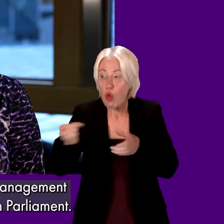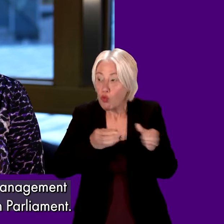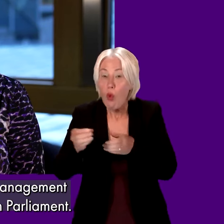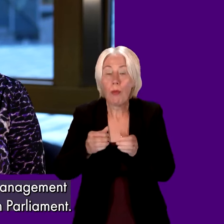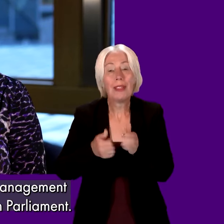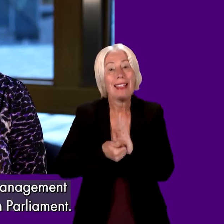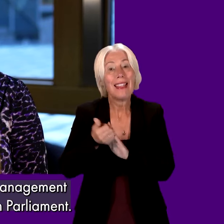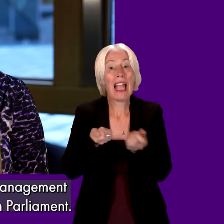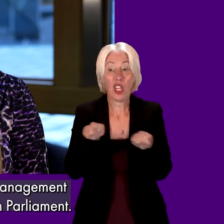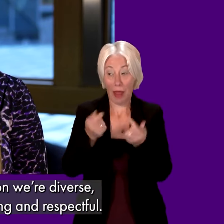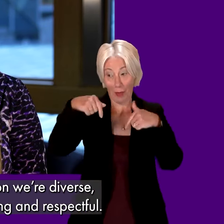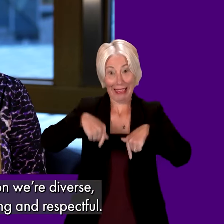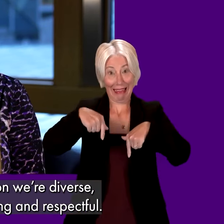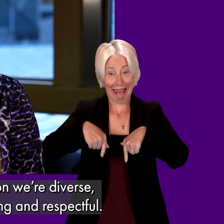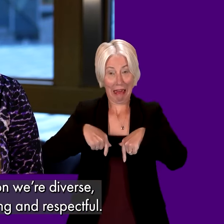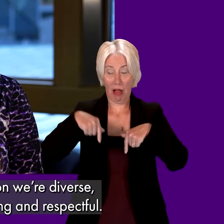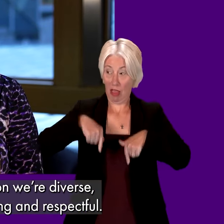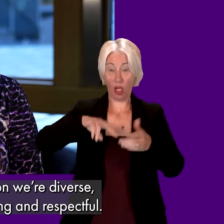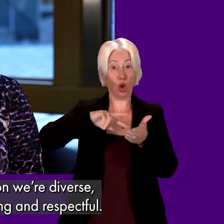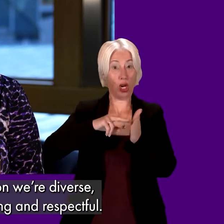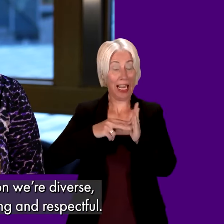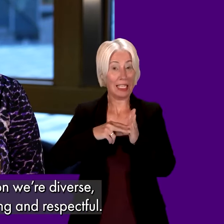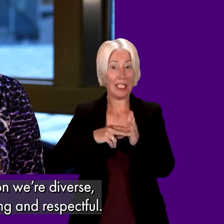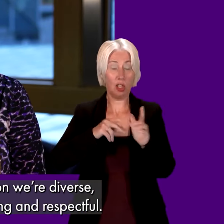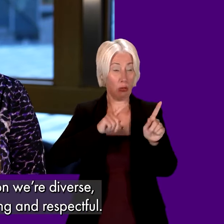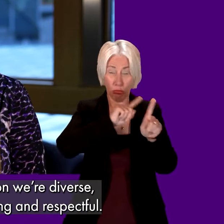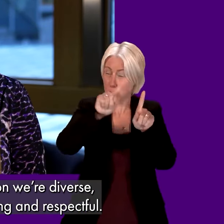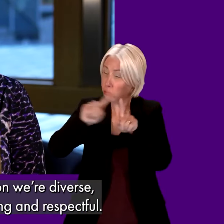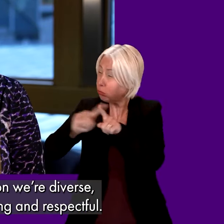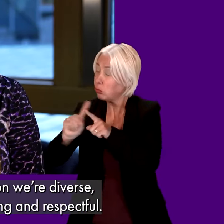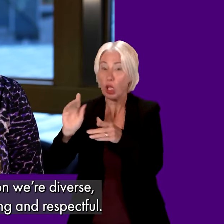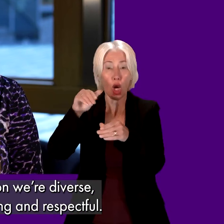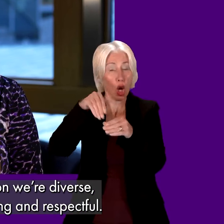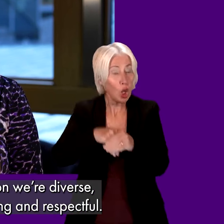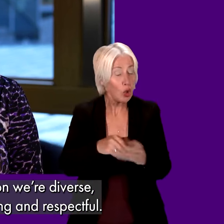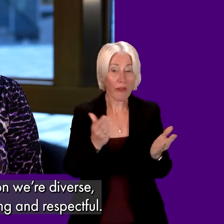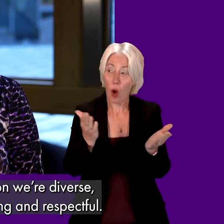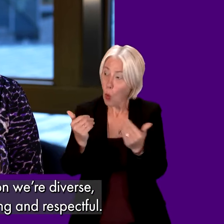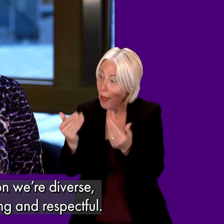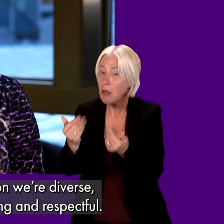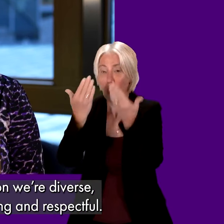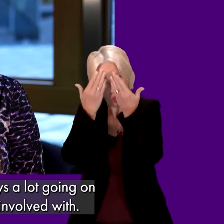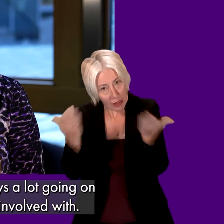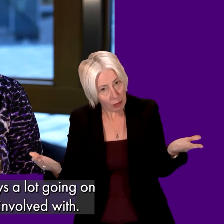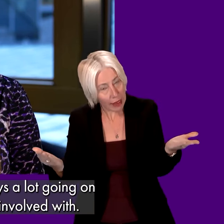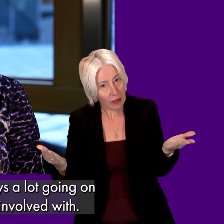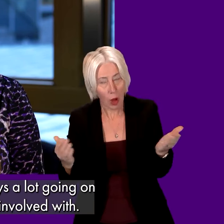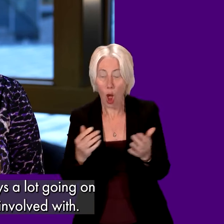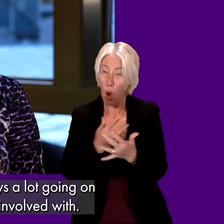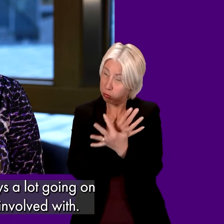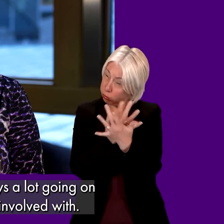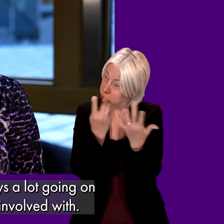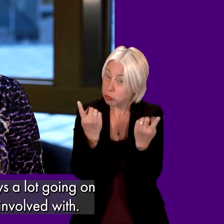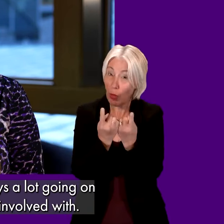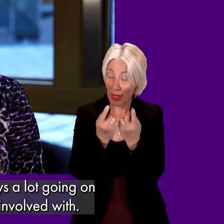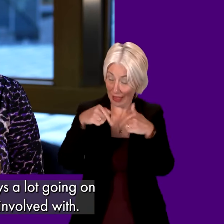the Scottish Parliament. As an organisation, we're diverse, inclusive, welcoming and respectful, and there's always a lot going